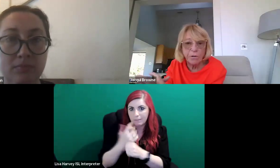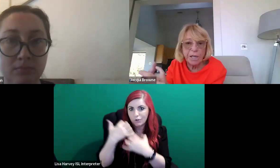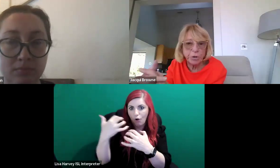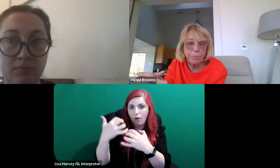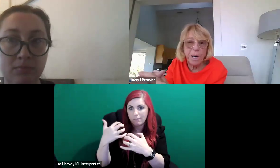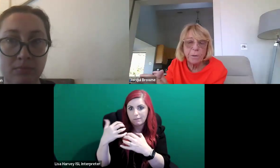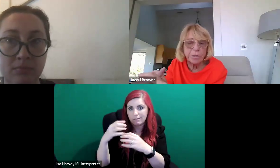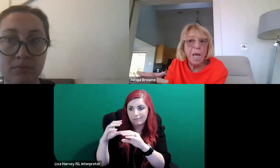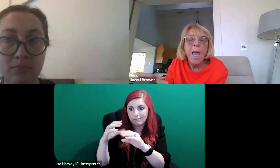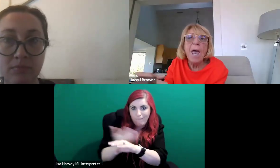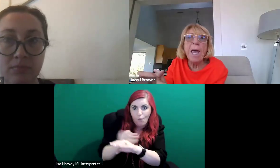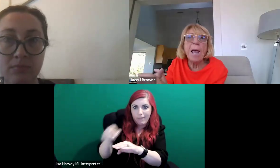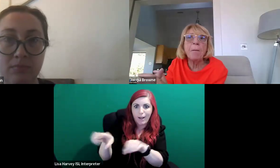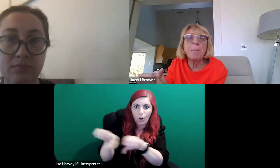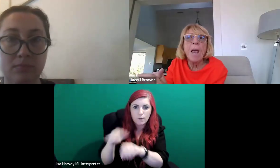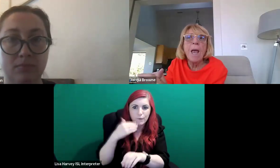which is our national parliament.